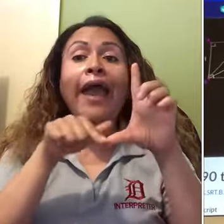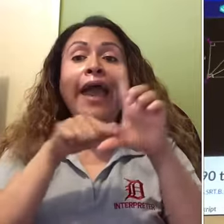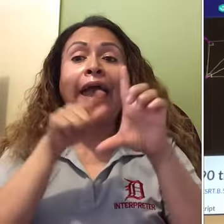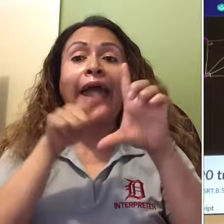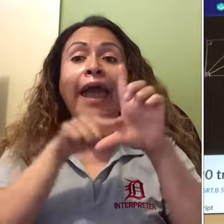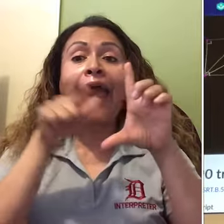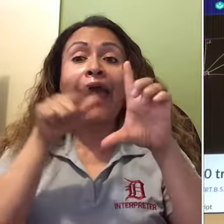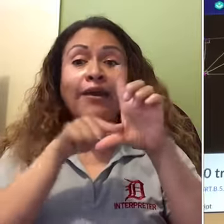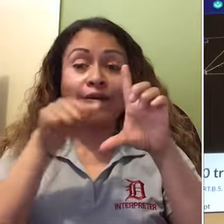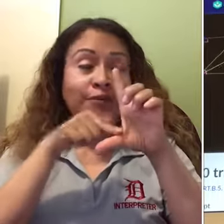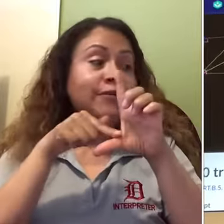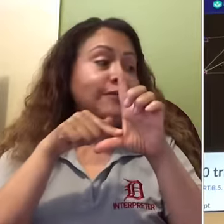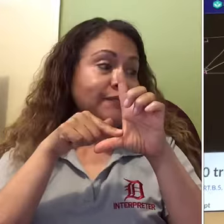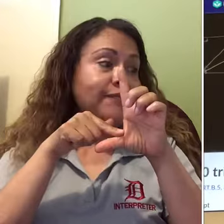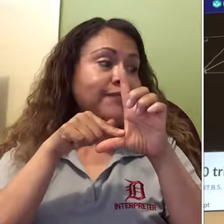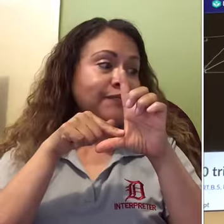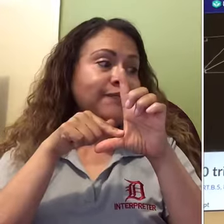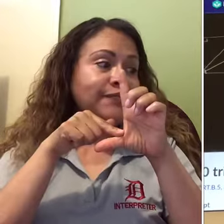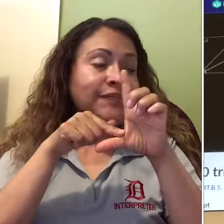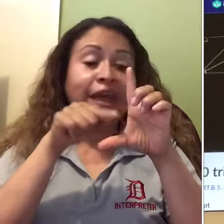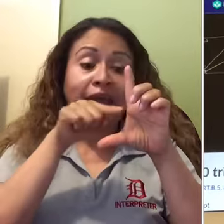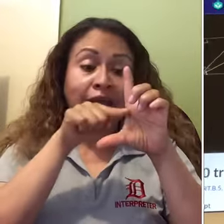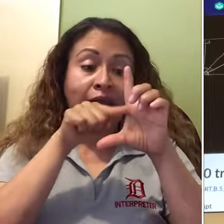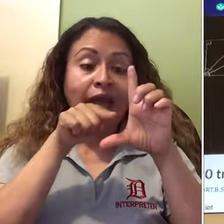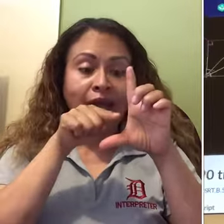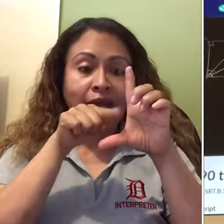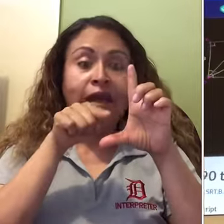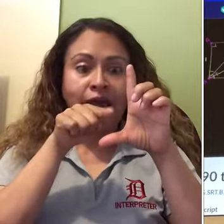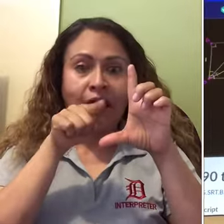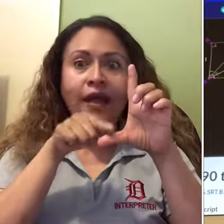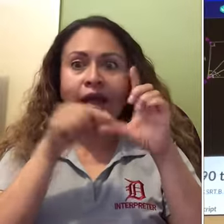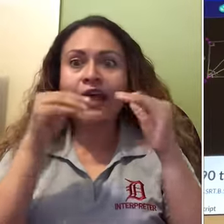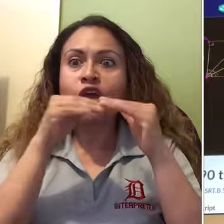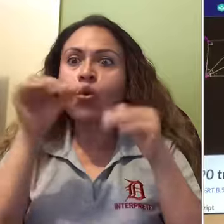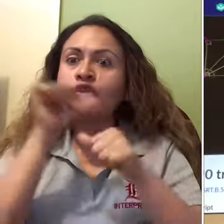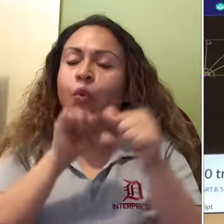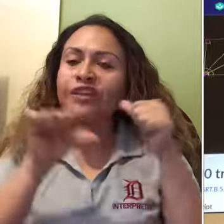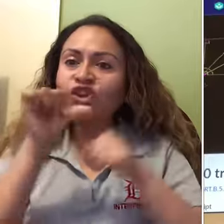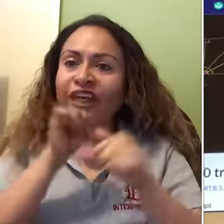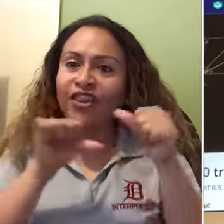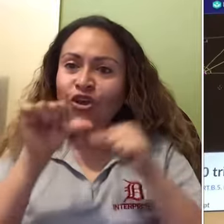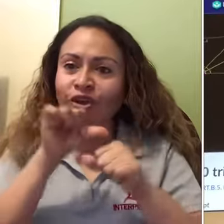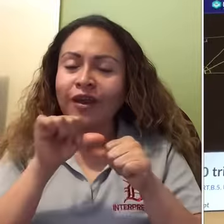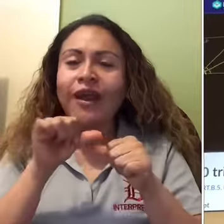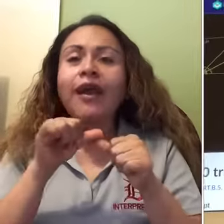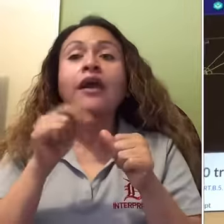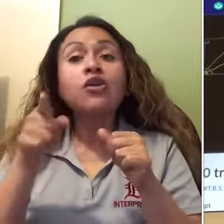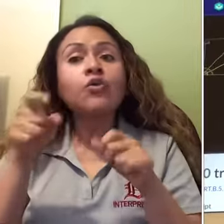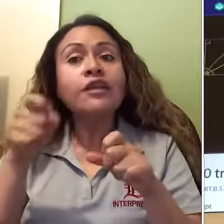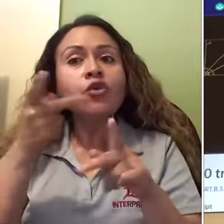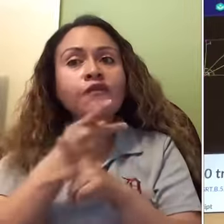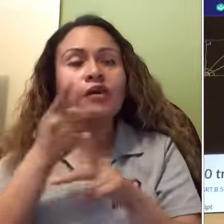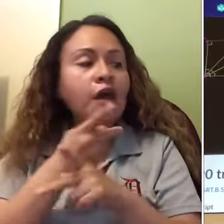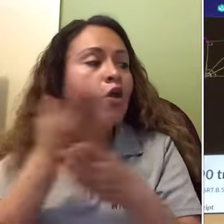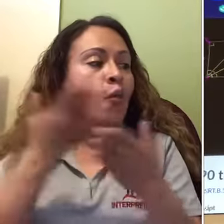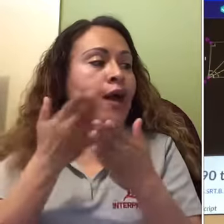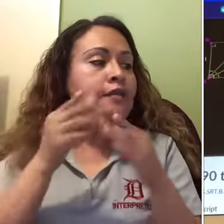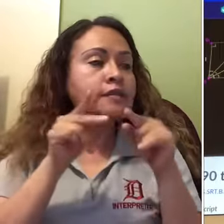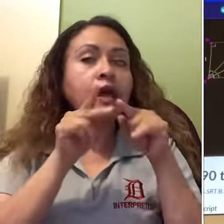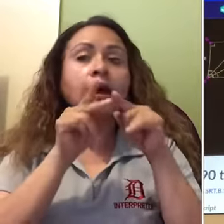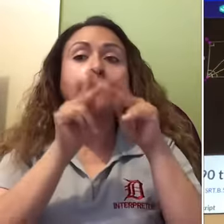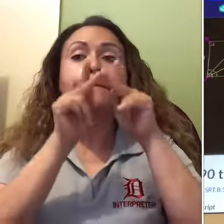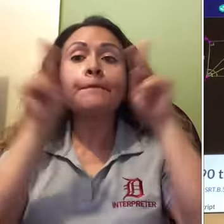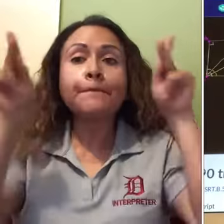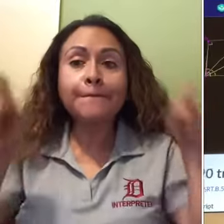that means that this angle is equal to this angle is equal to that angle. And what they want us to figure out is what is the perimeter of